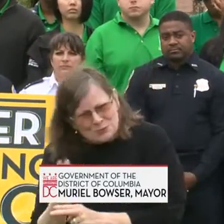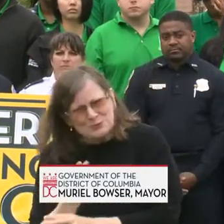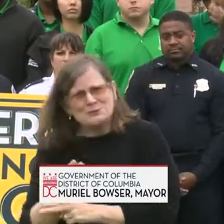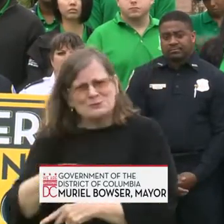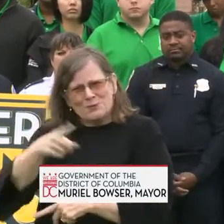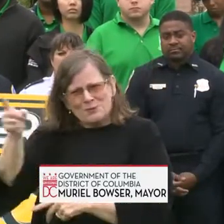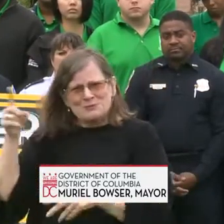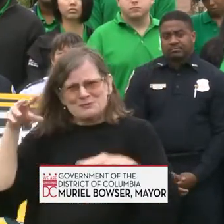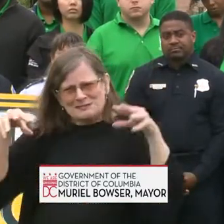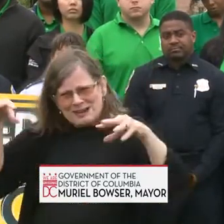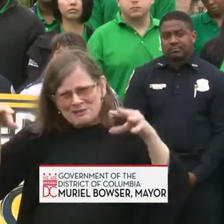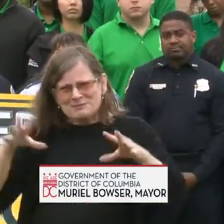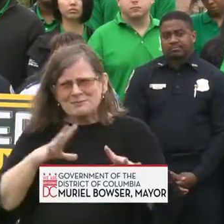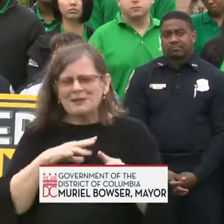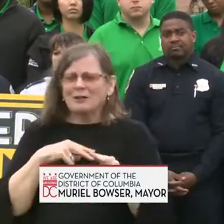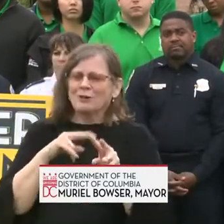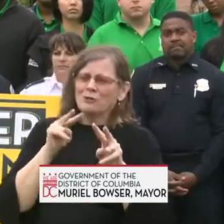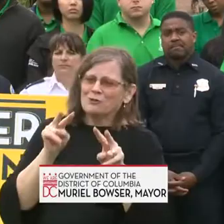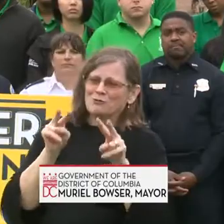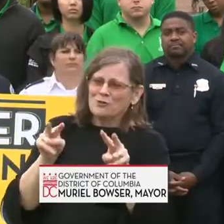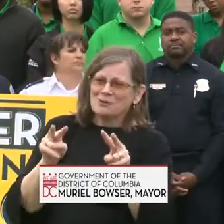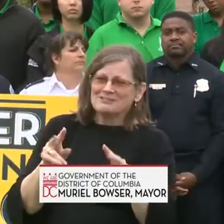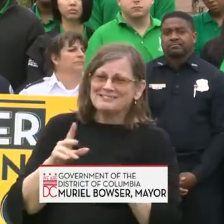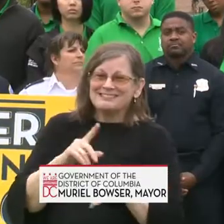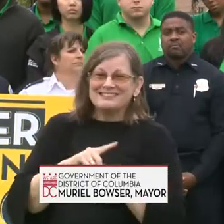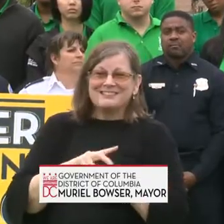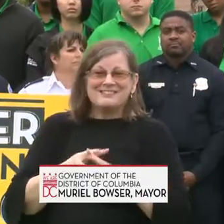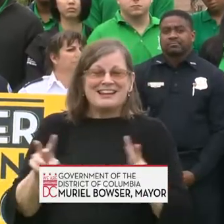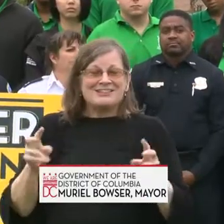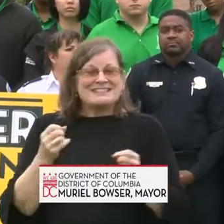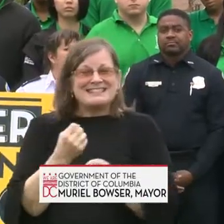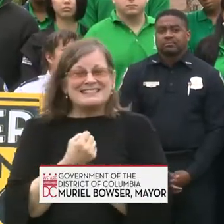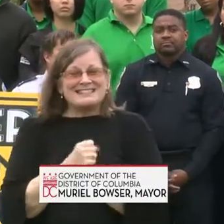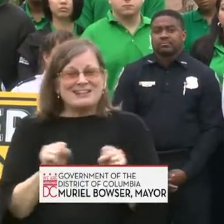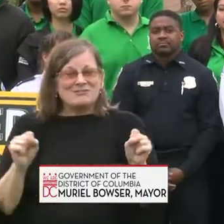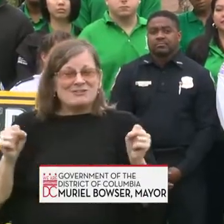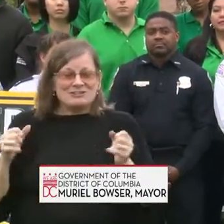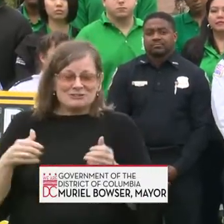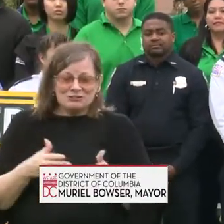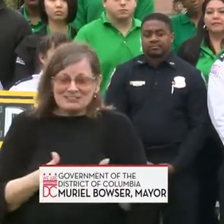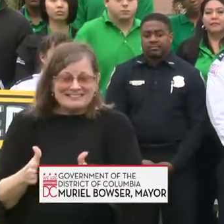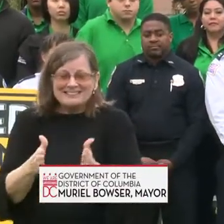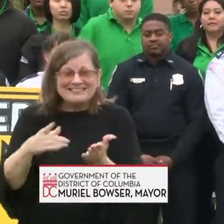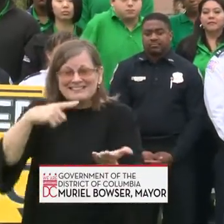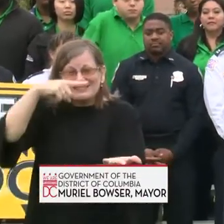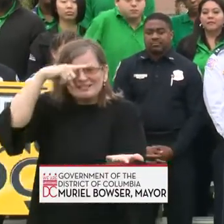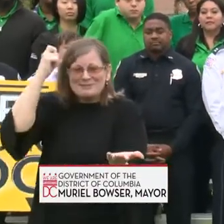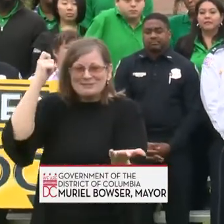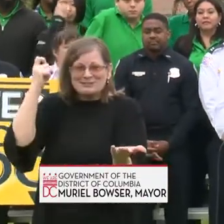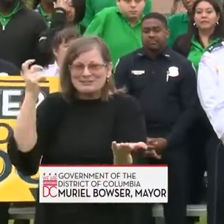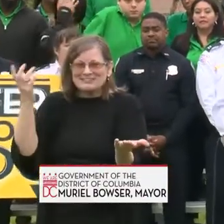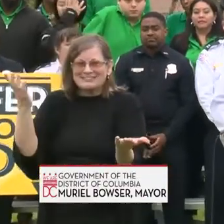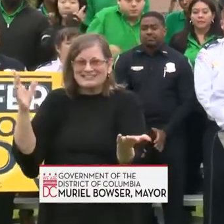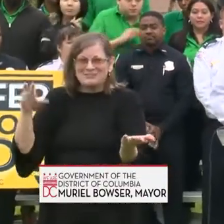is I look forward to a very safer and stronger summer here in the District of Columbia. Thank you, Chief.